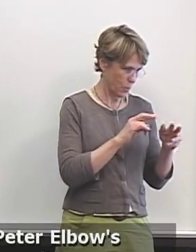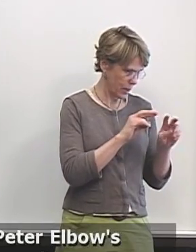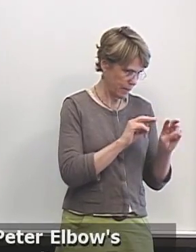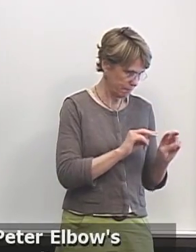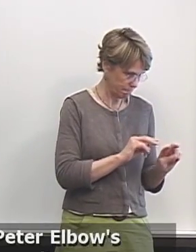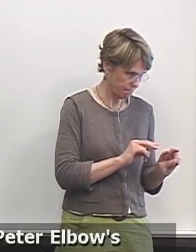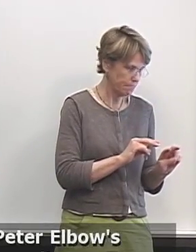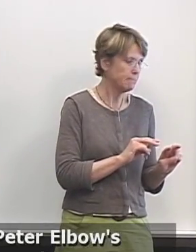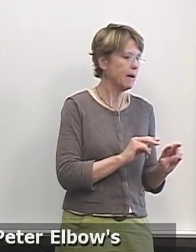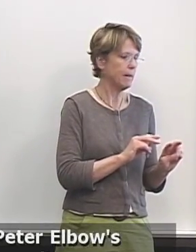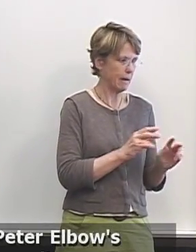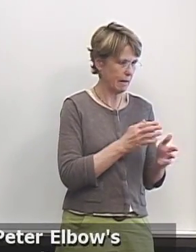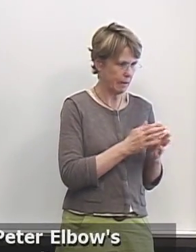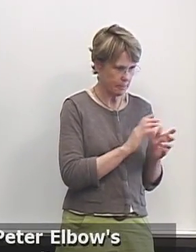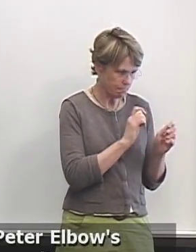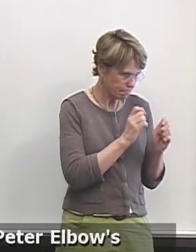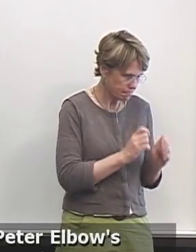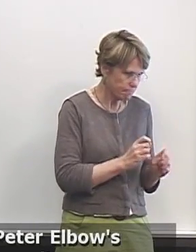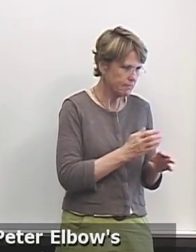So,